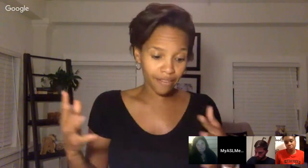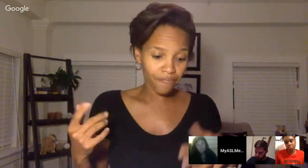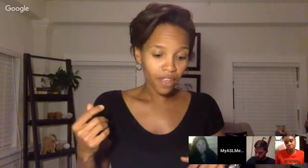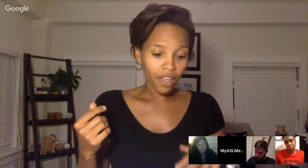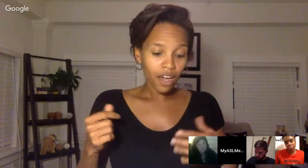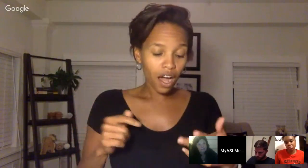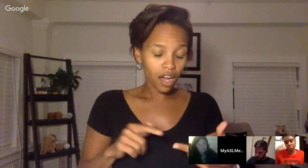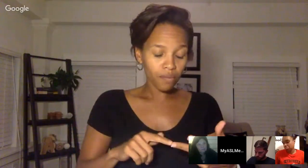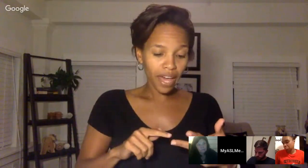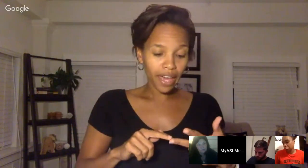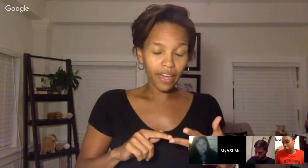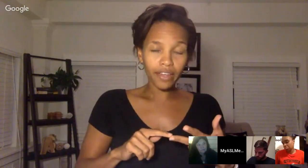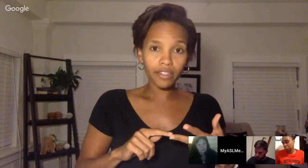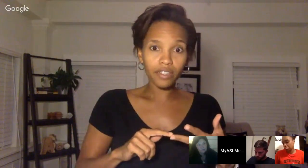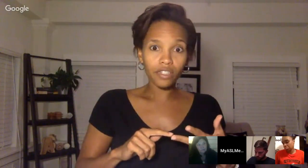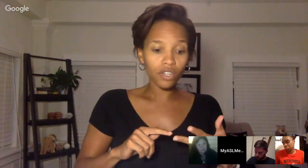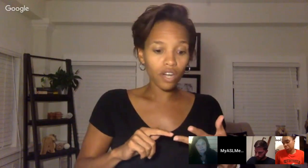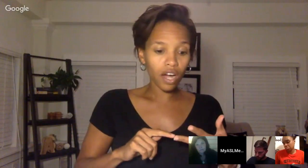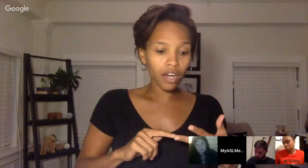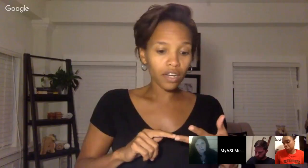depict that.